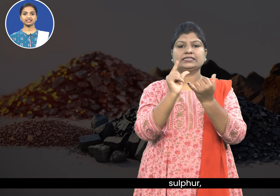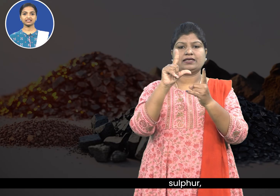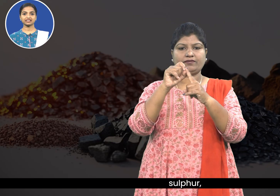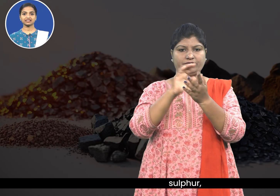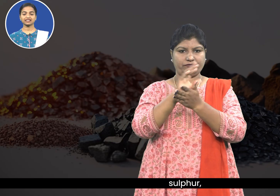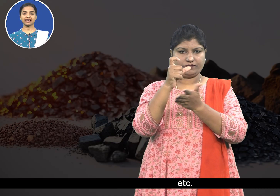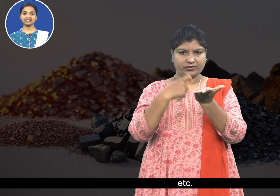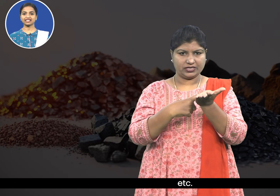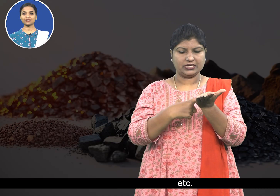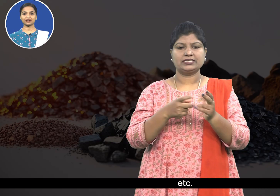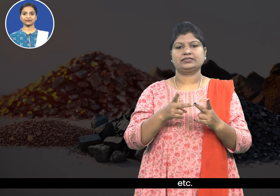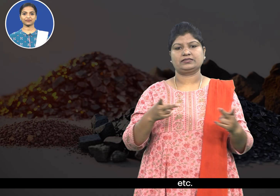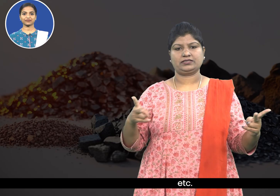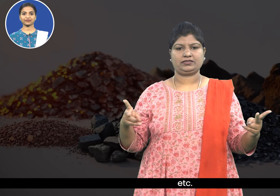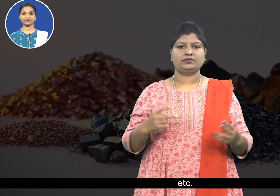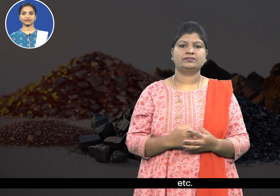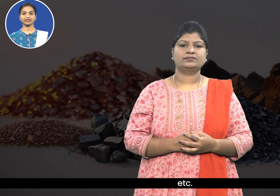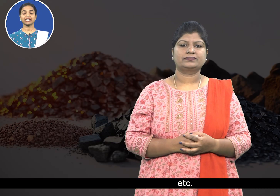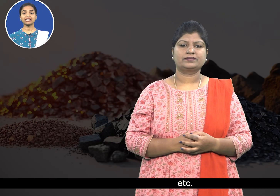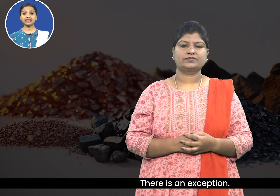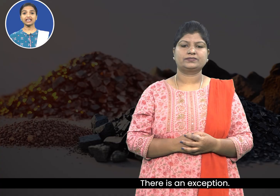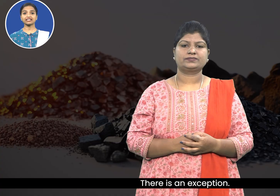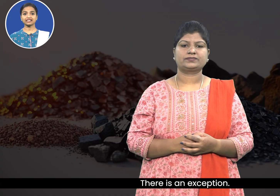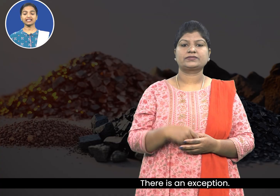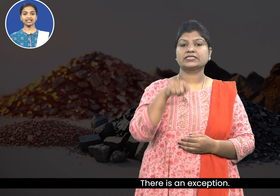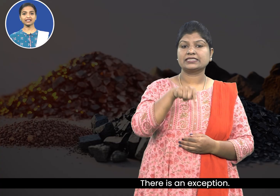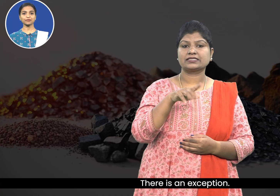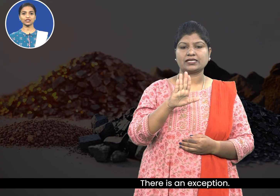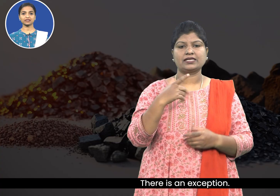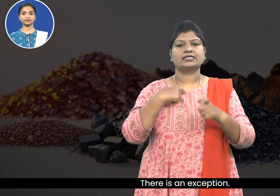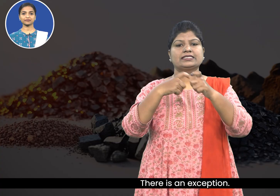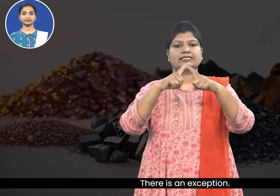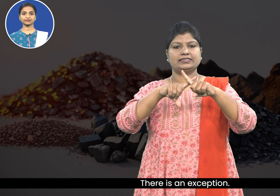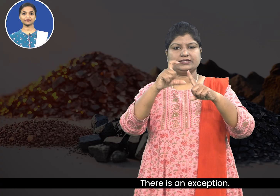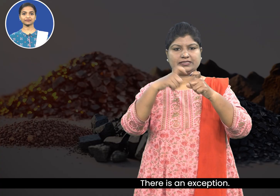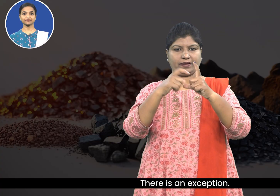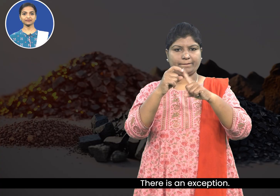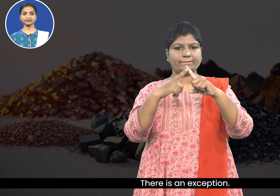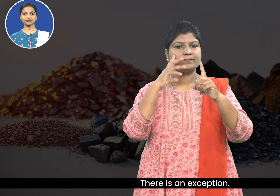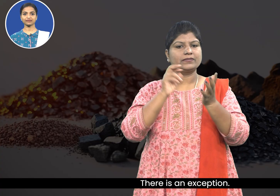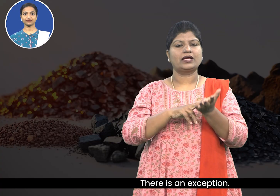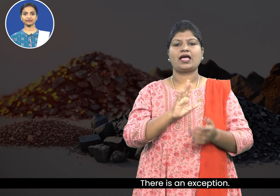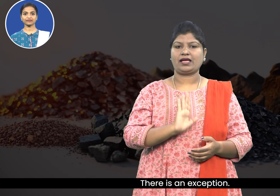sulfur, etc. There is an exception.